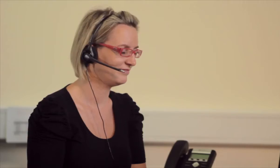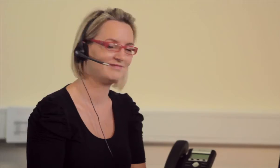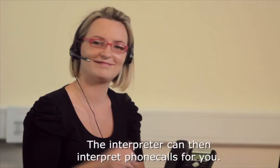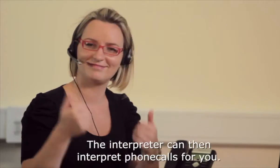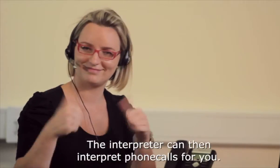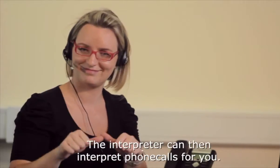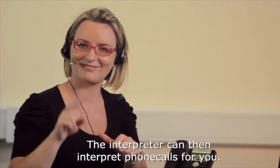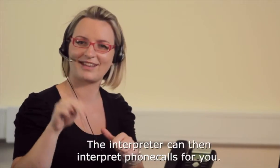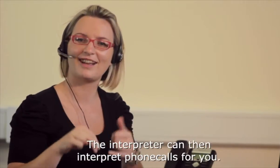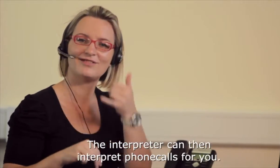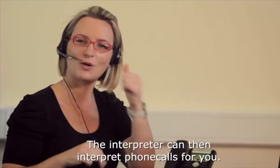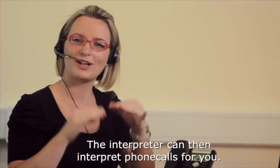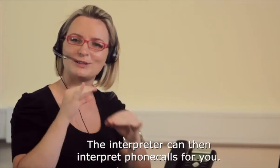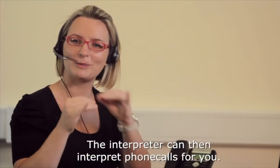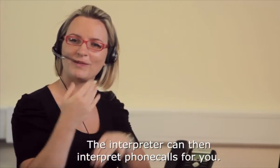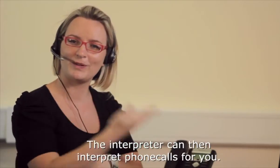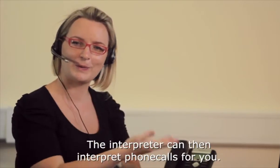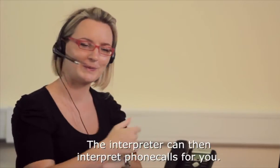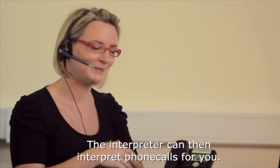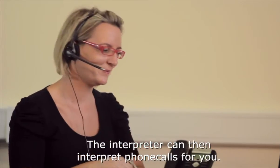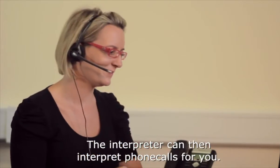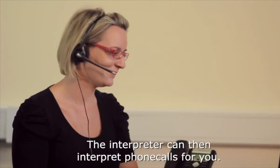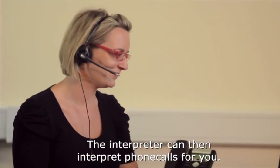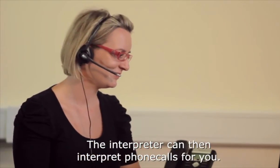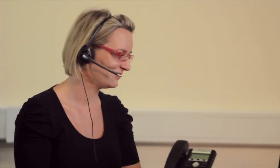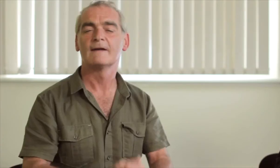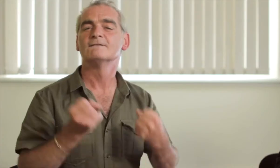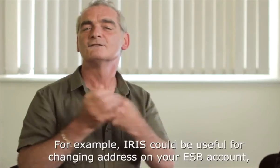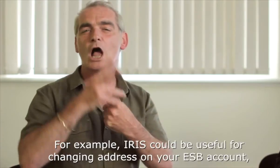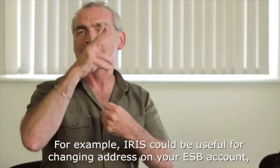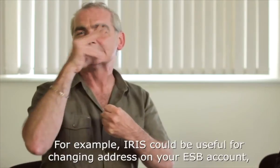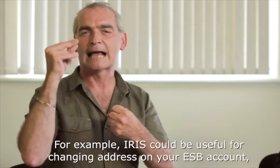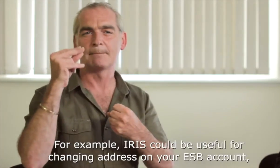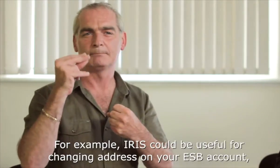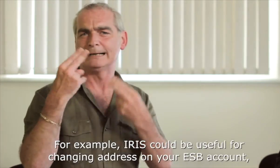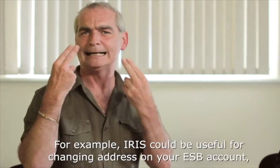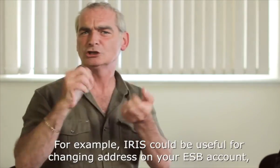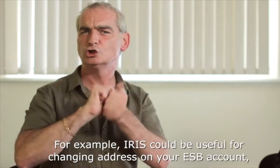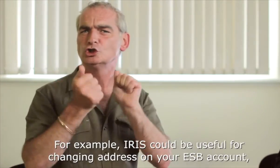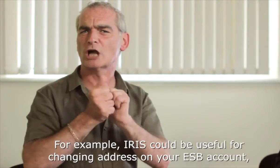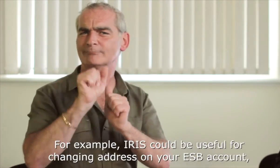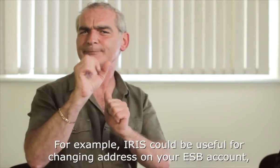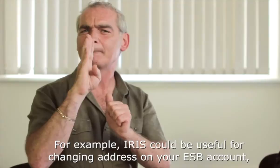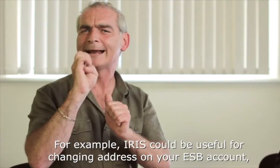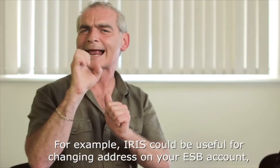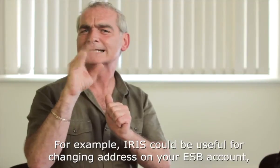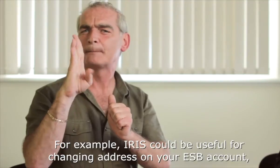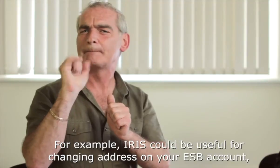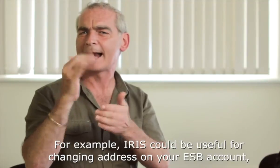The interpreter can then interpret phone calls for you. For example, you can use IRIS for changing the address